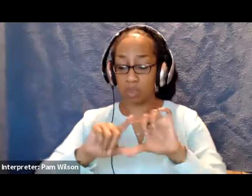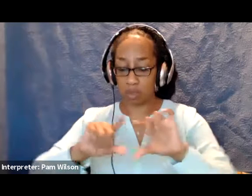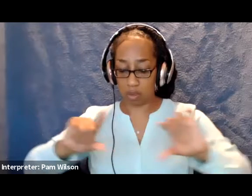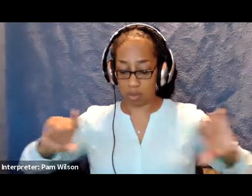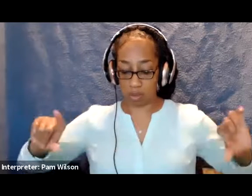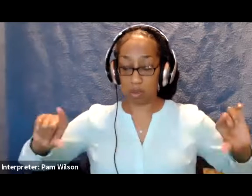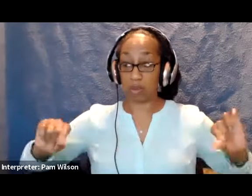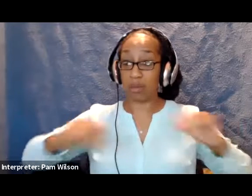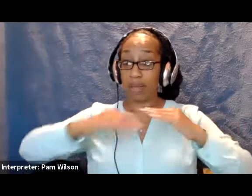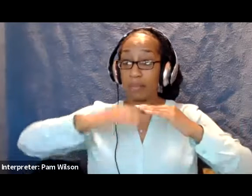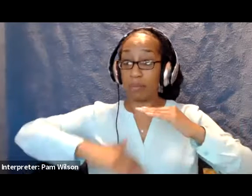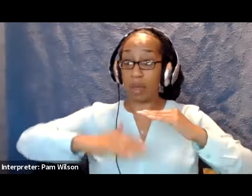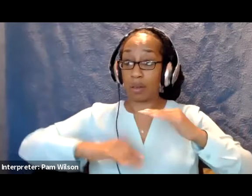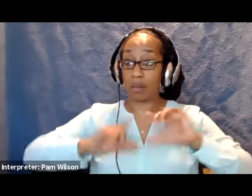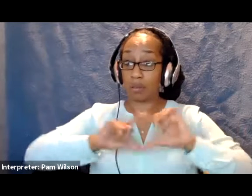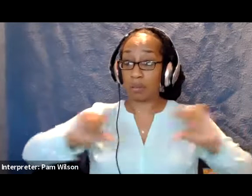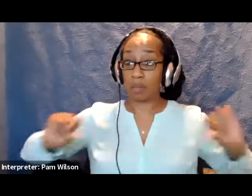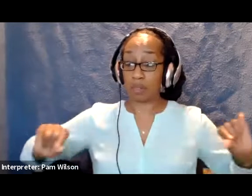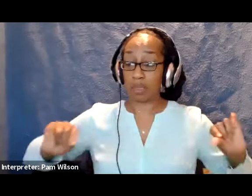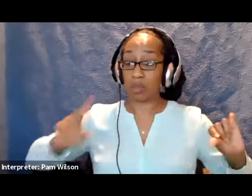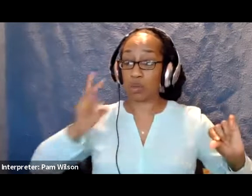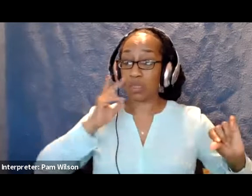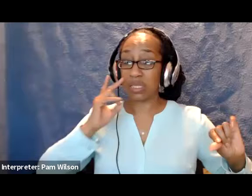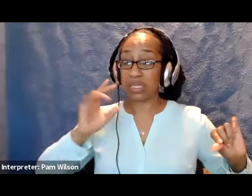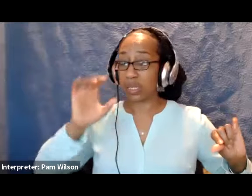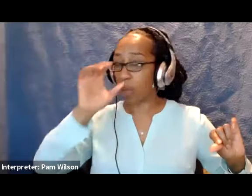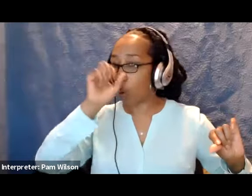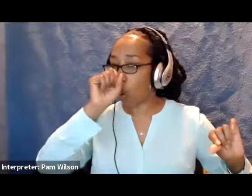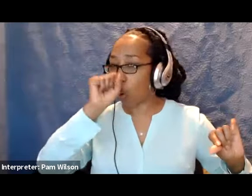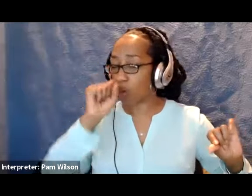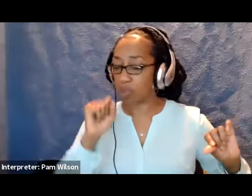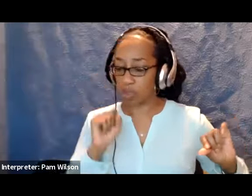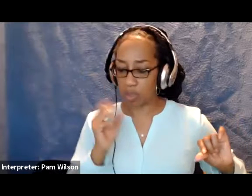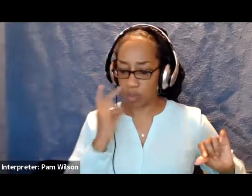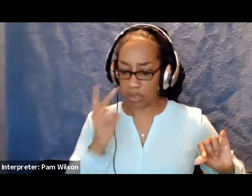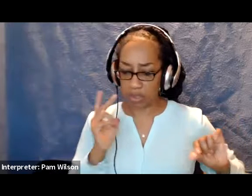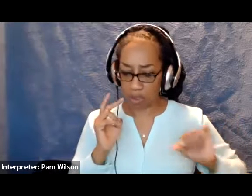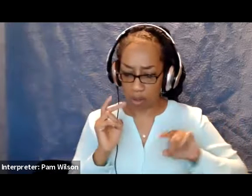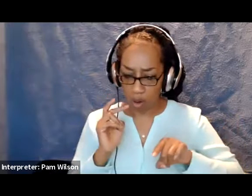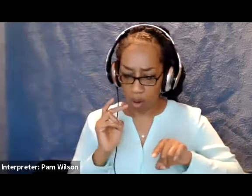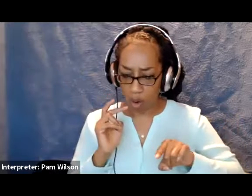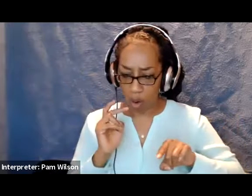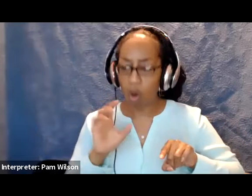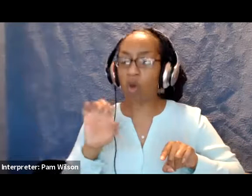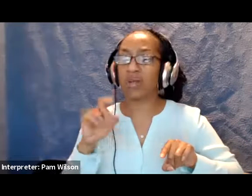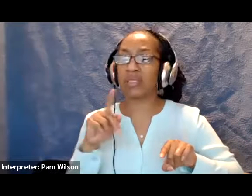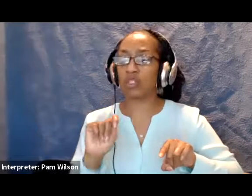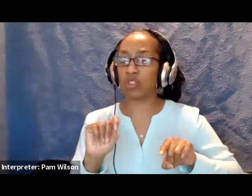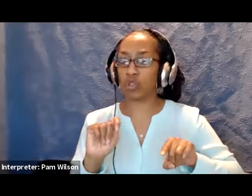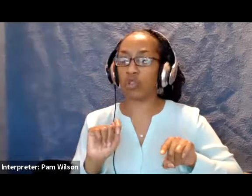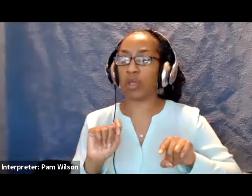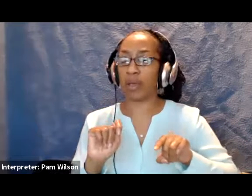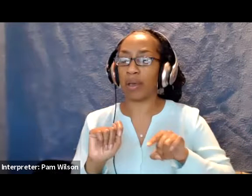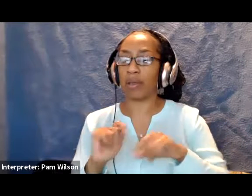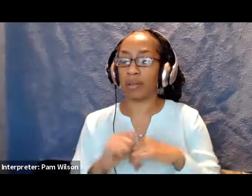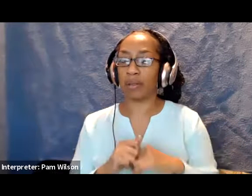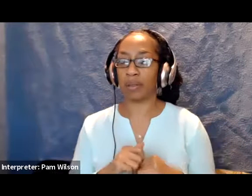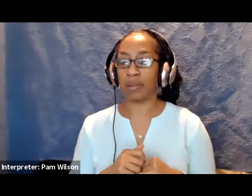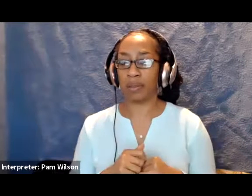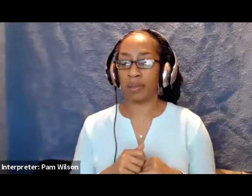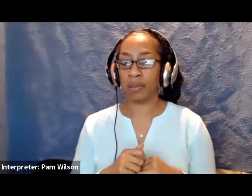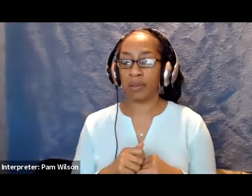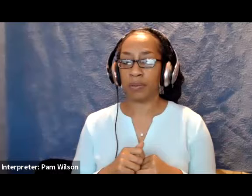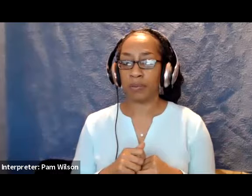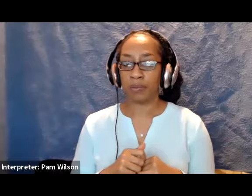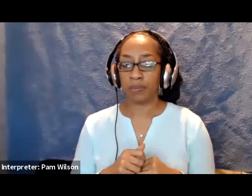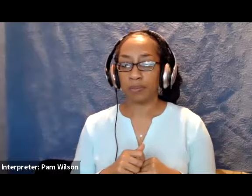bottom, the chat will flash orange to kind of let them know, hey, there's a chat coming in. All right.